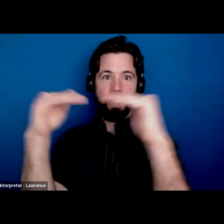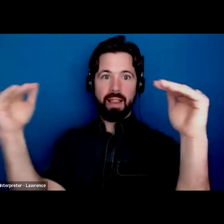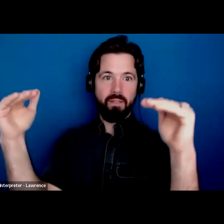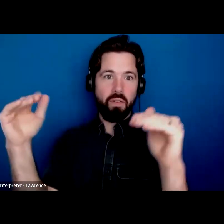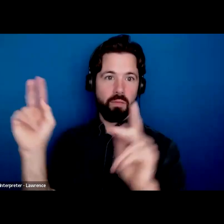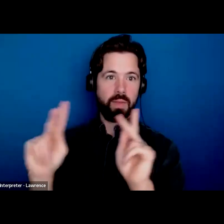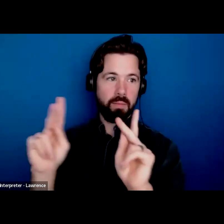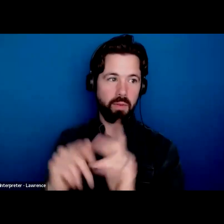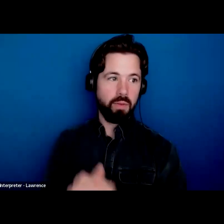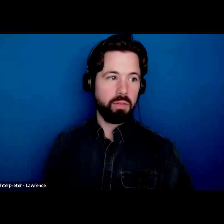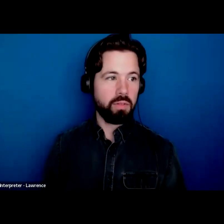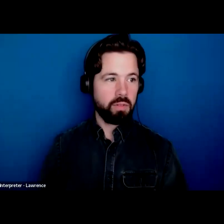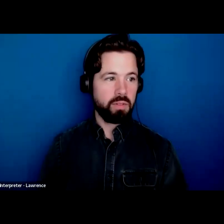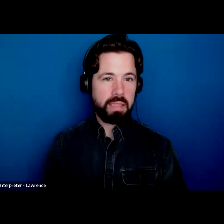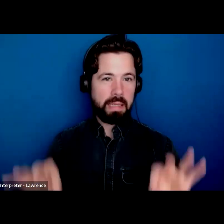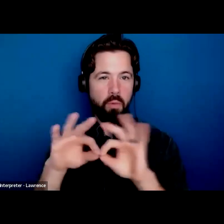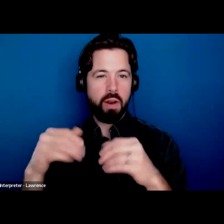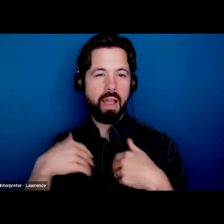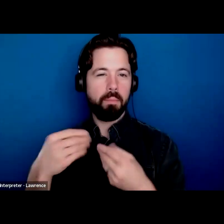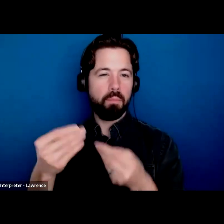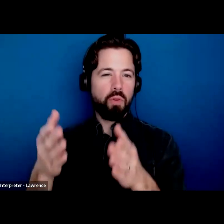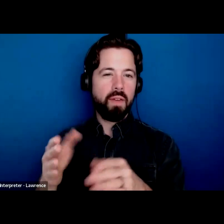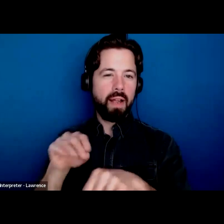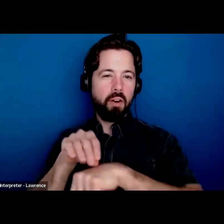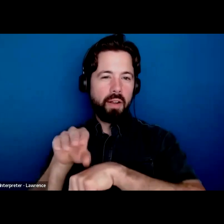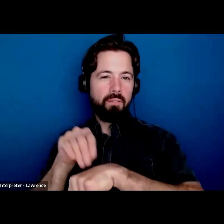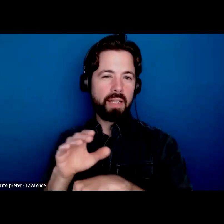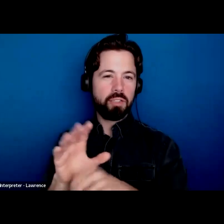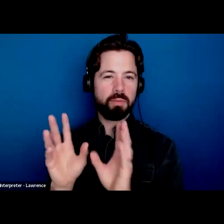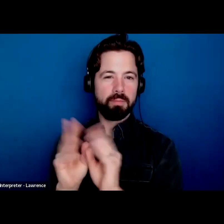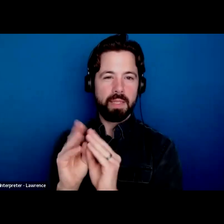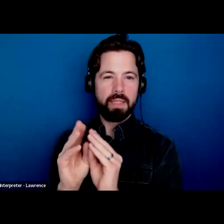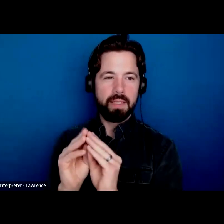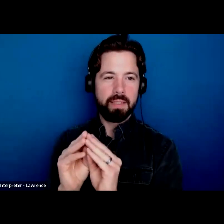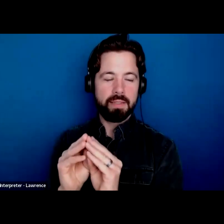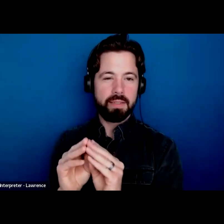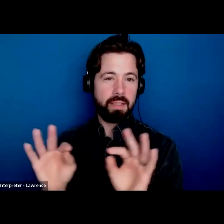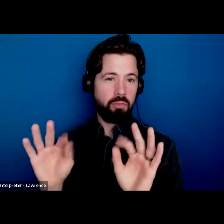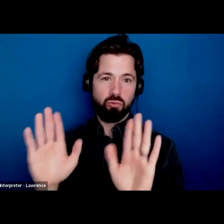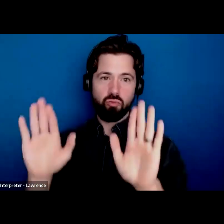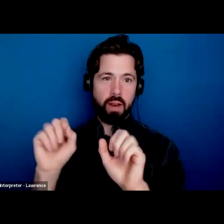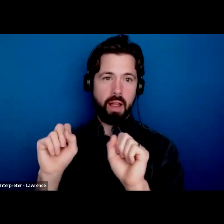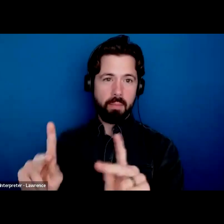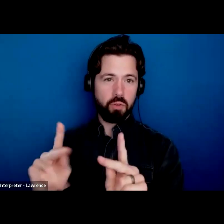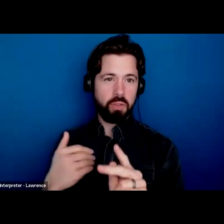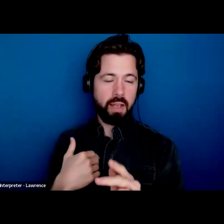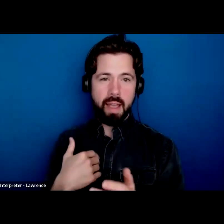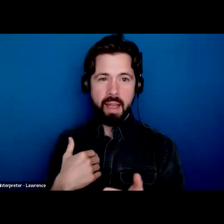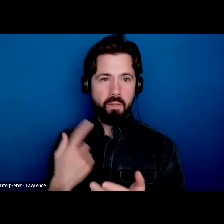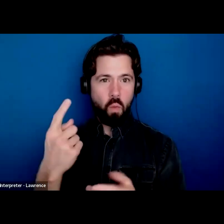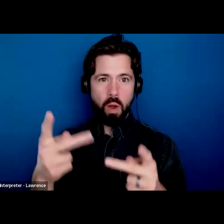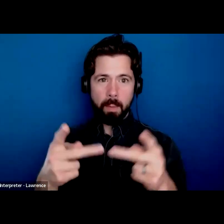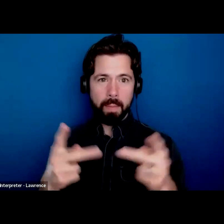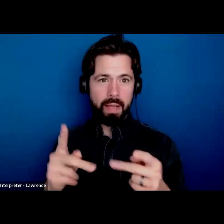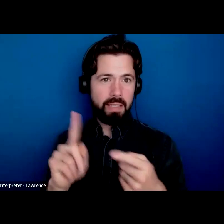the provider advisory committee meetings, because they are really a great opportunity to have like a one-stop shop to find out what's going on,